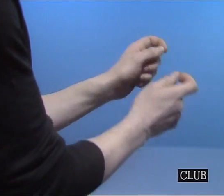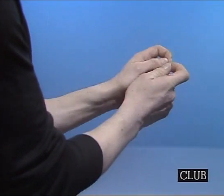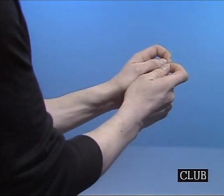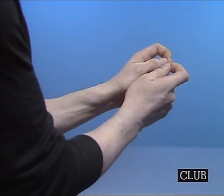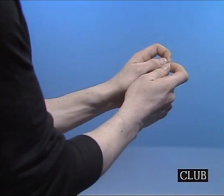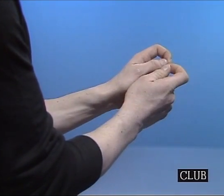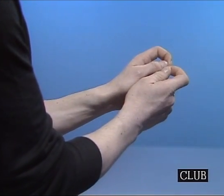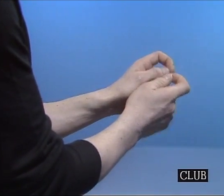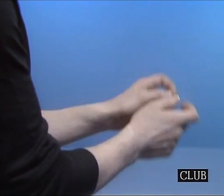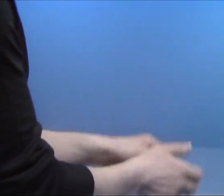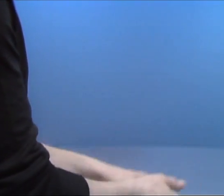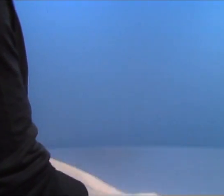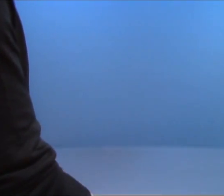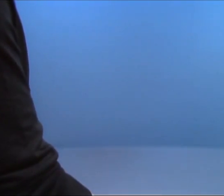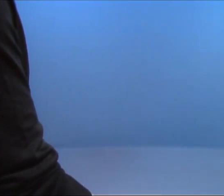Club.